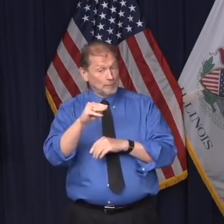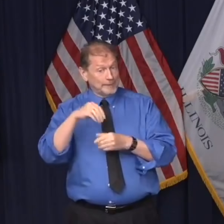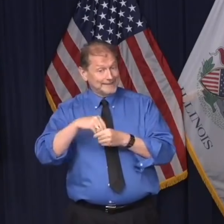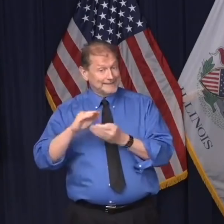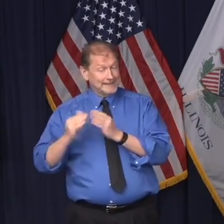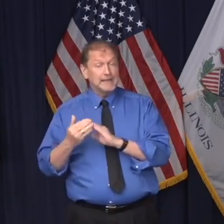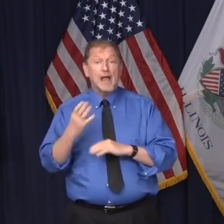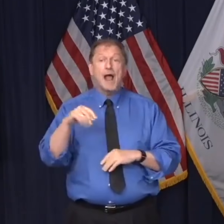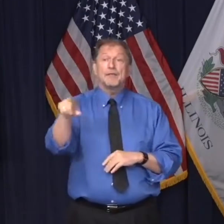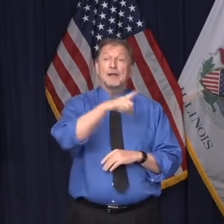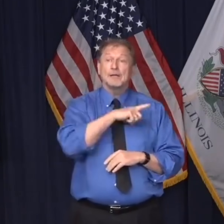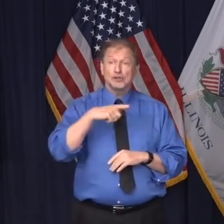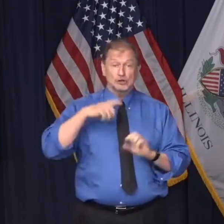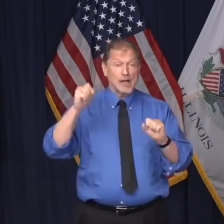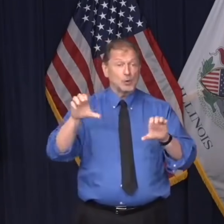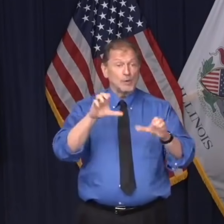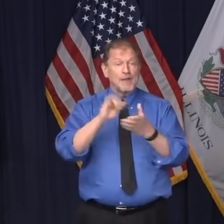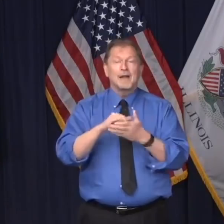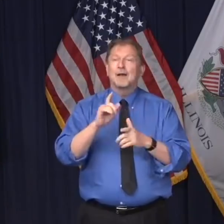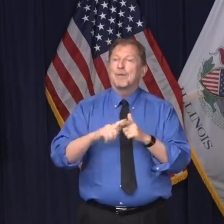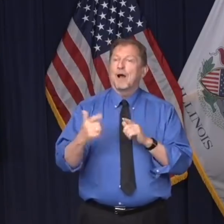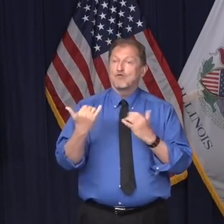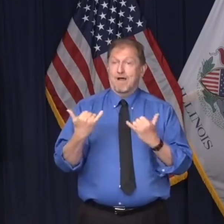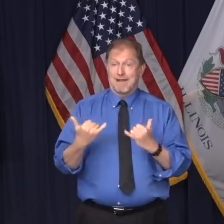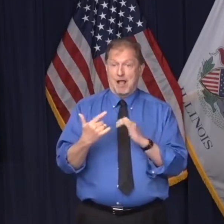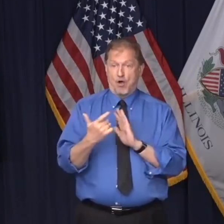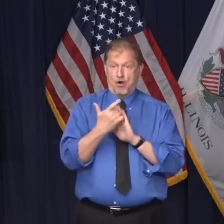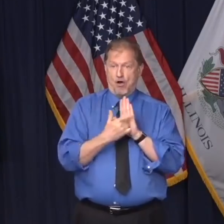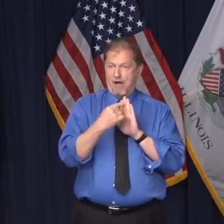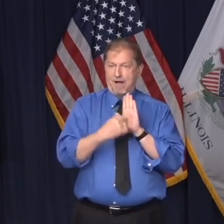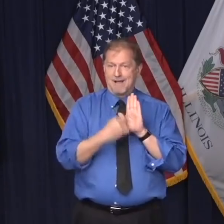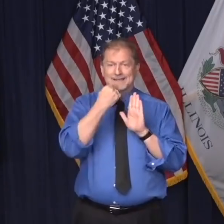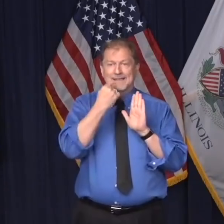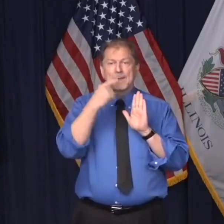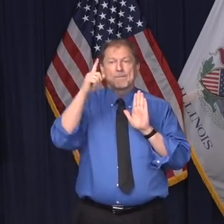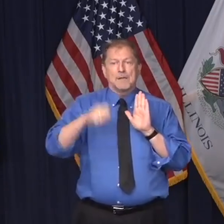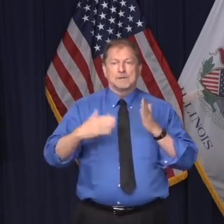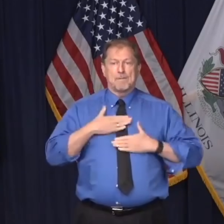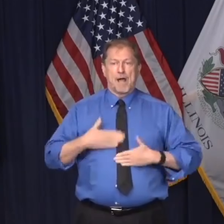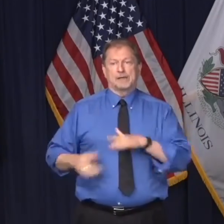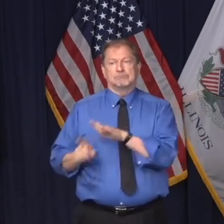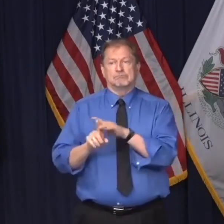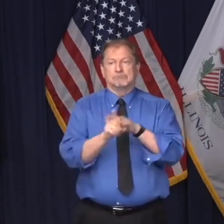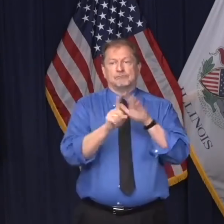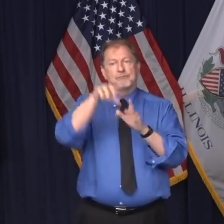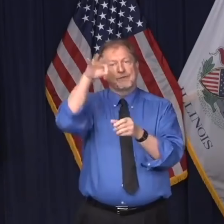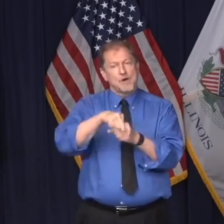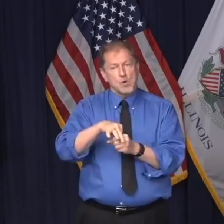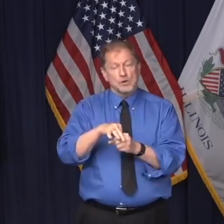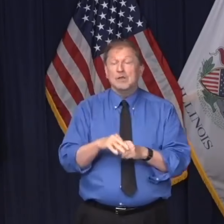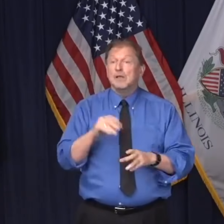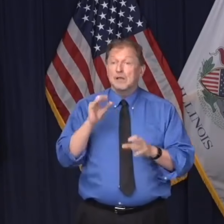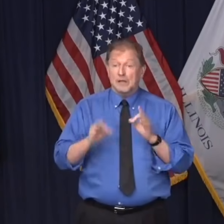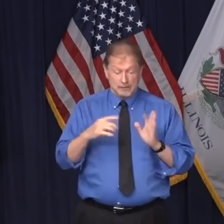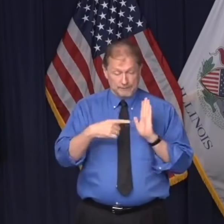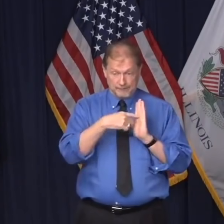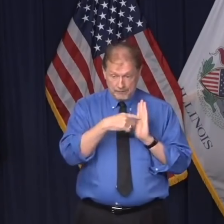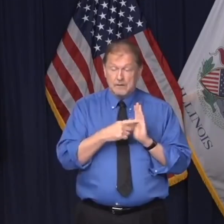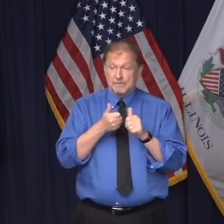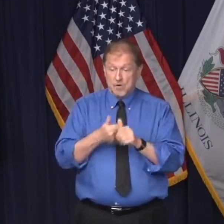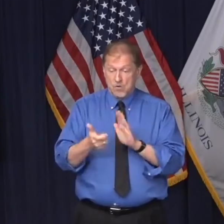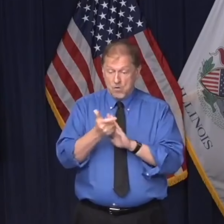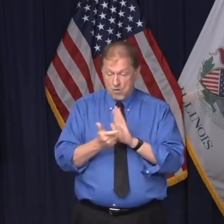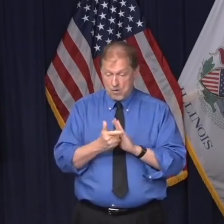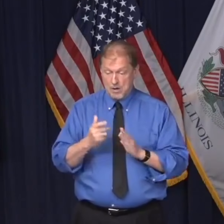that the legislature could do, but in order to do that, they would need to meet in person and to pass a law to allow distance